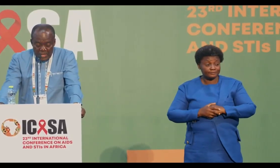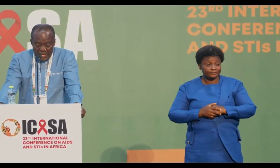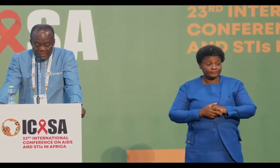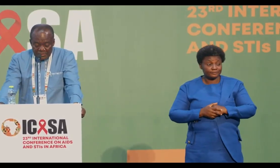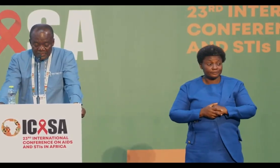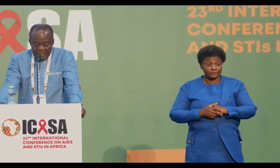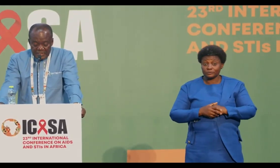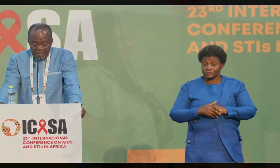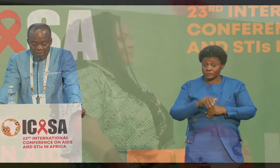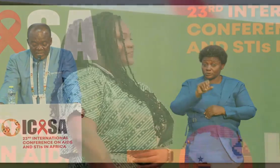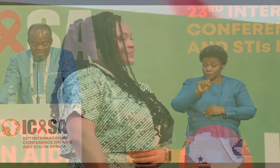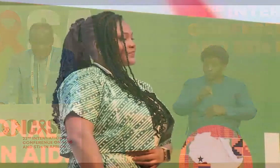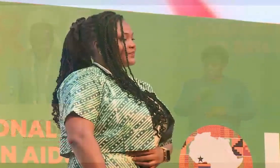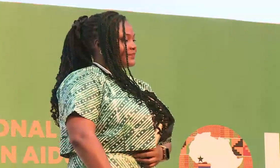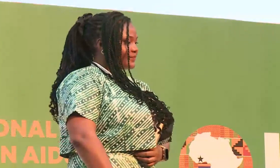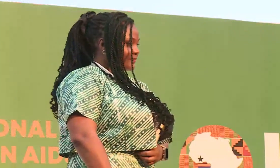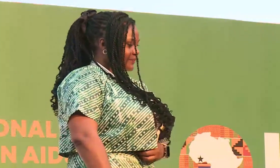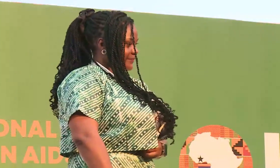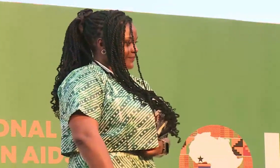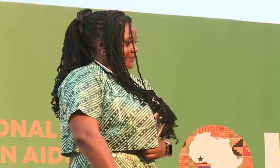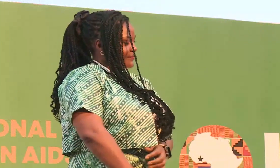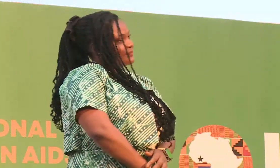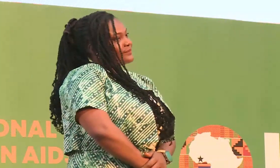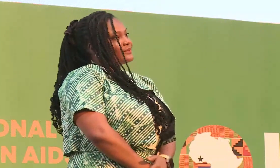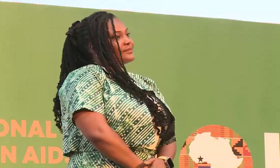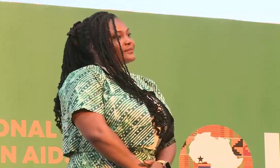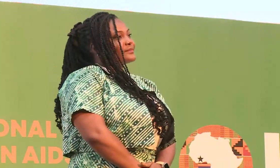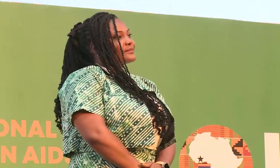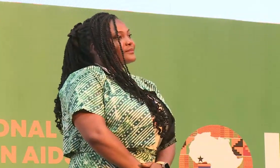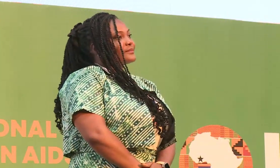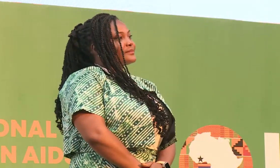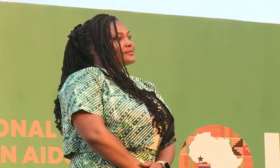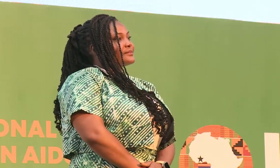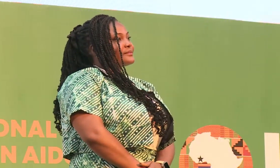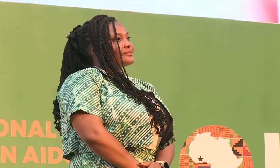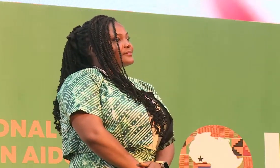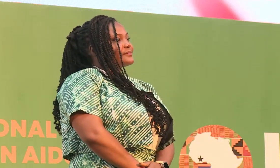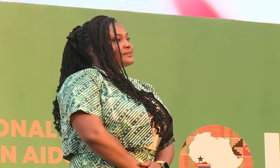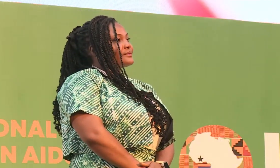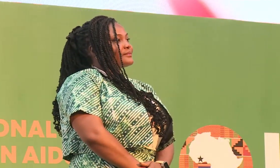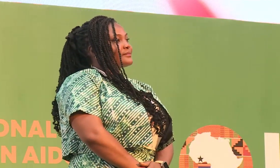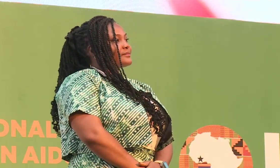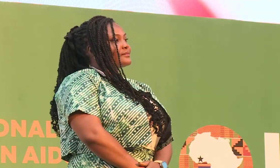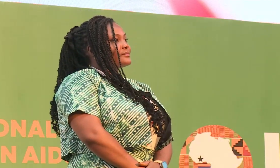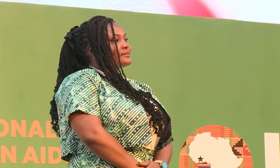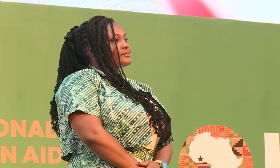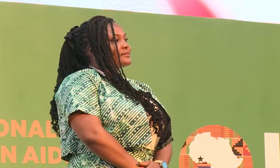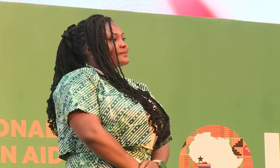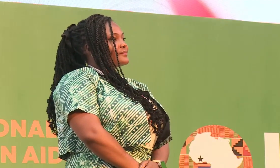Shola has represented her organization in high-level meetings with policymakers, donors, and implementing